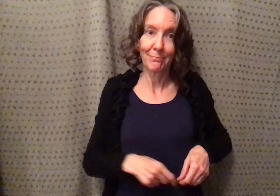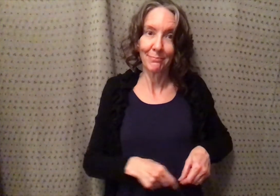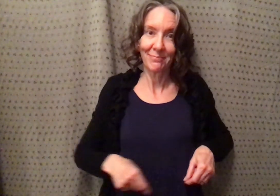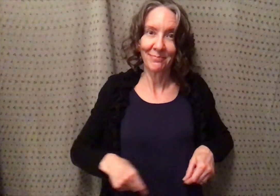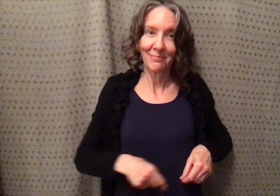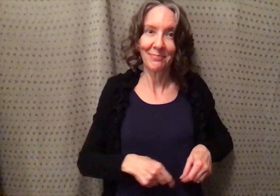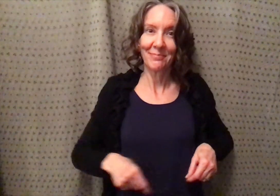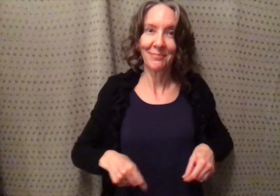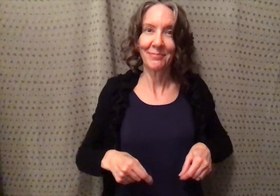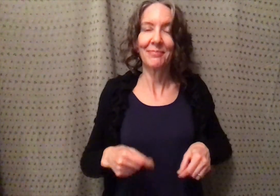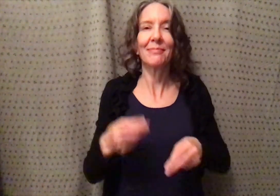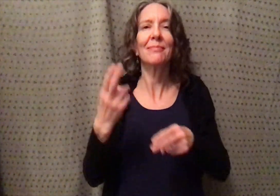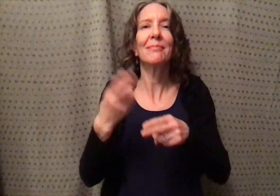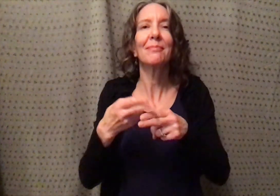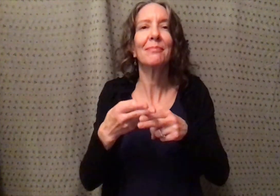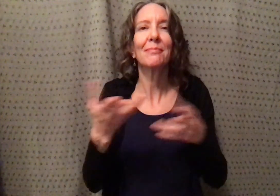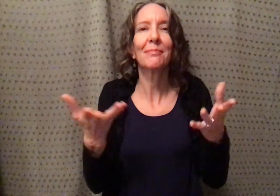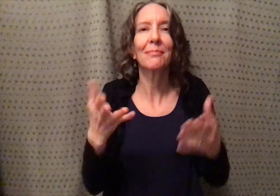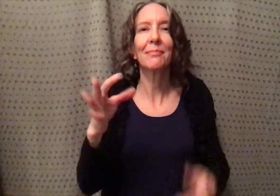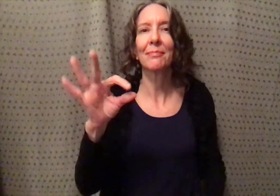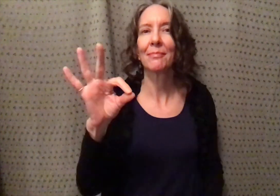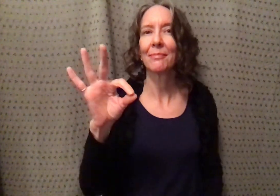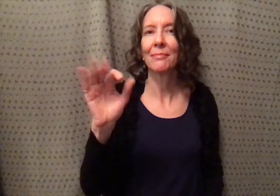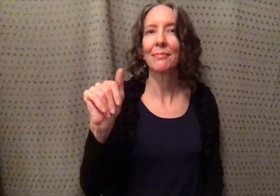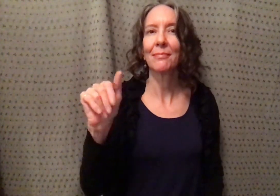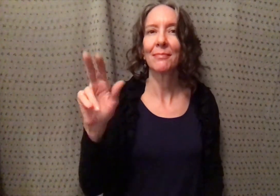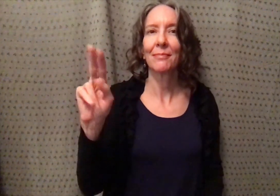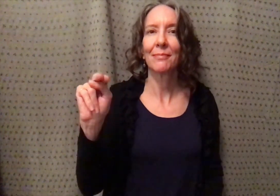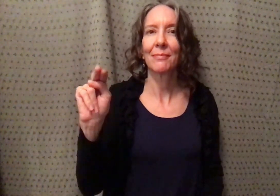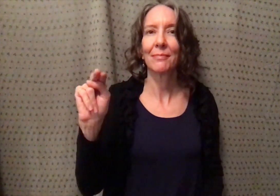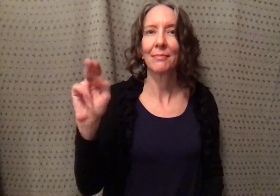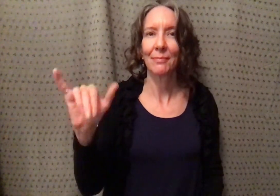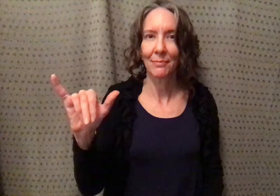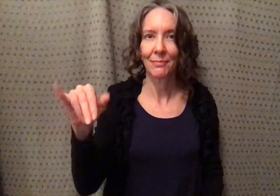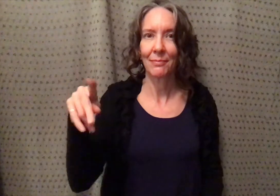there. We call this a fanny pack.